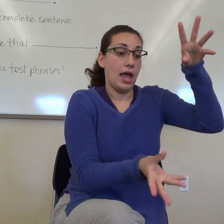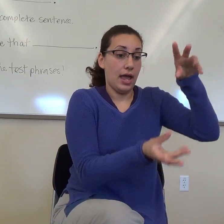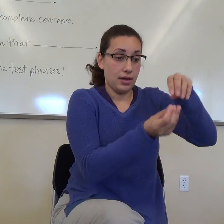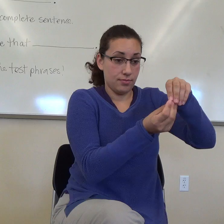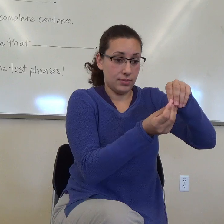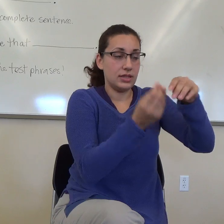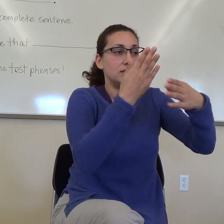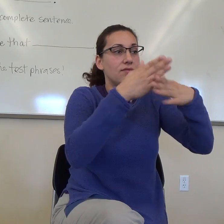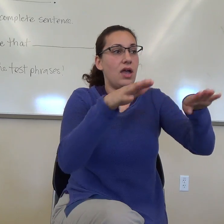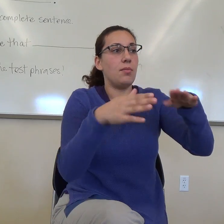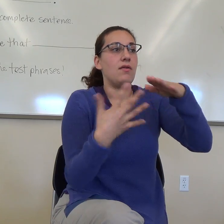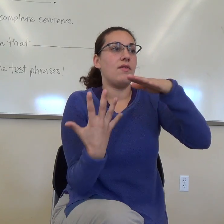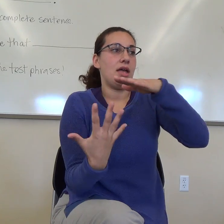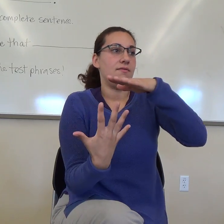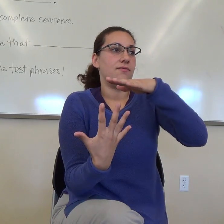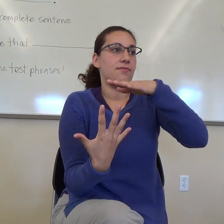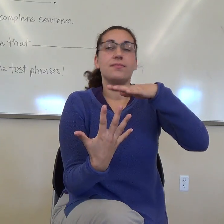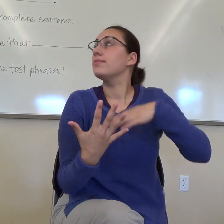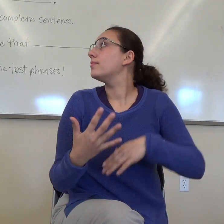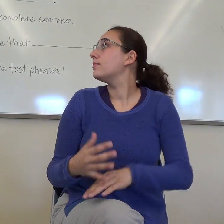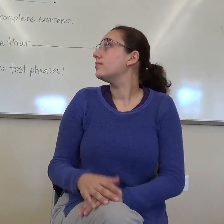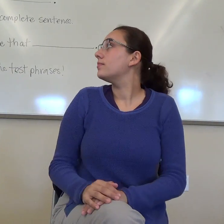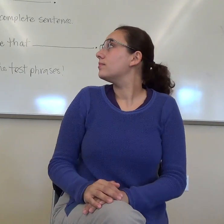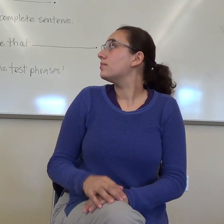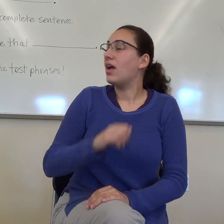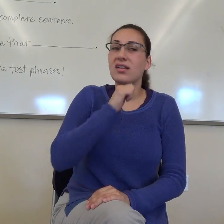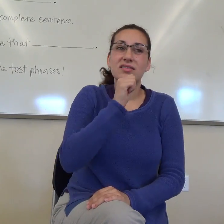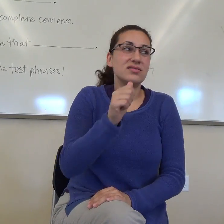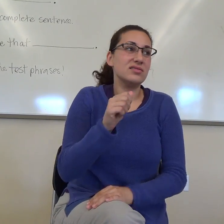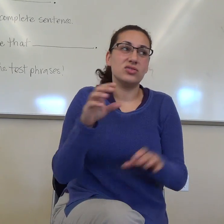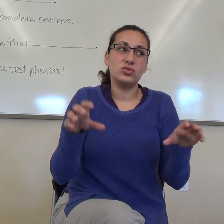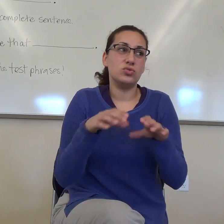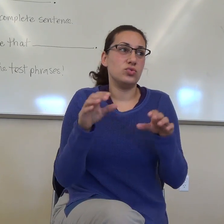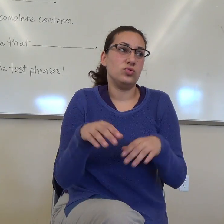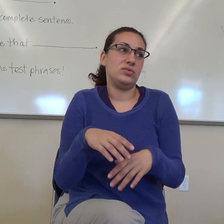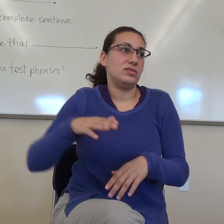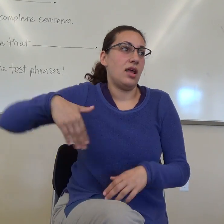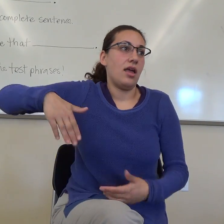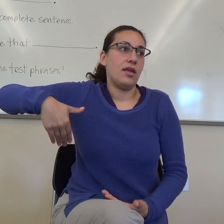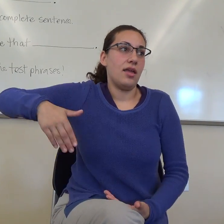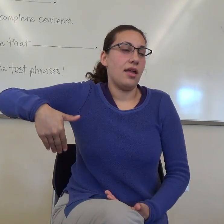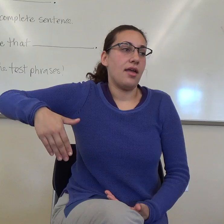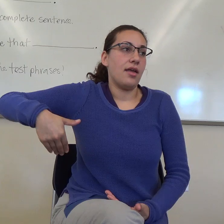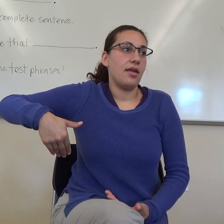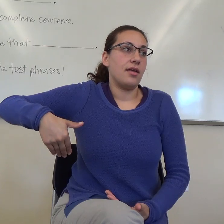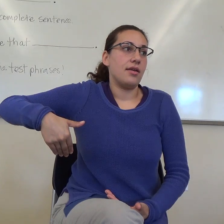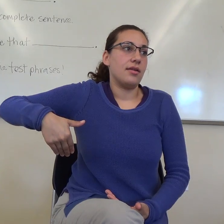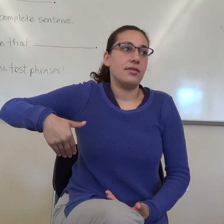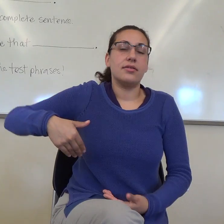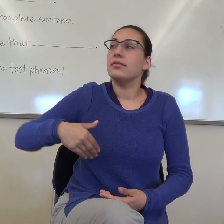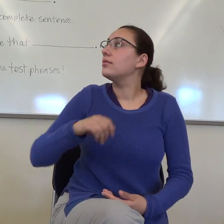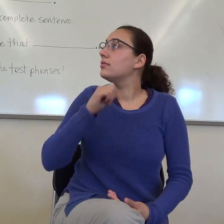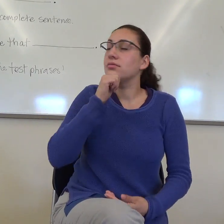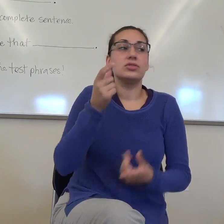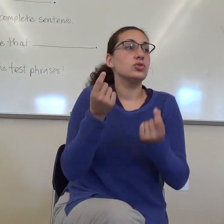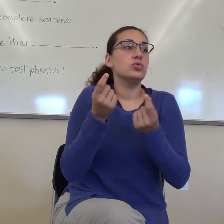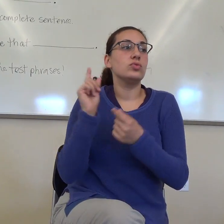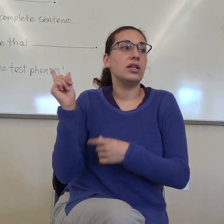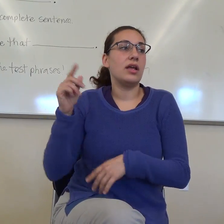up. So I didn't do this yet, but the number here would be 1, 2, 3, 4, 5, 6,